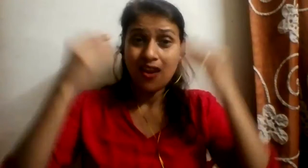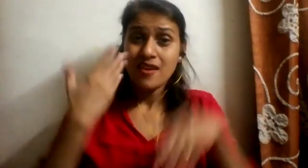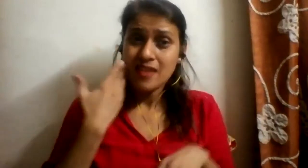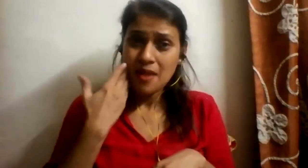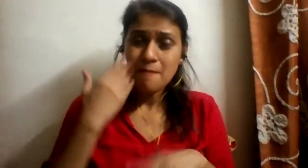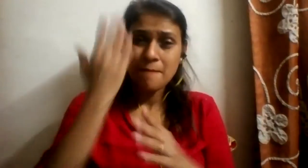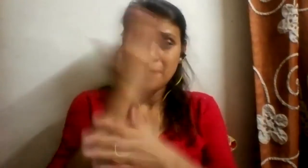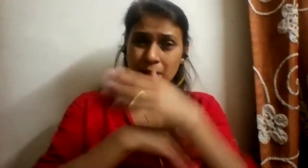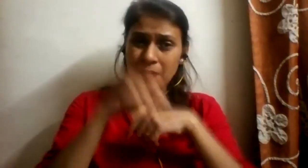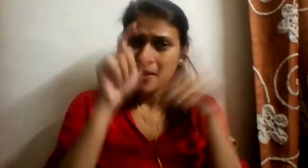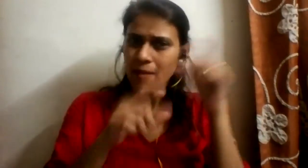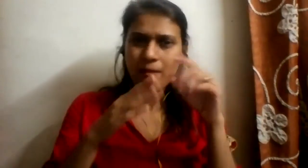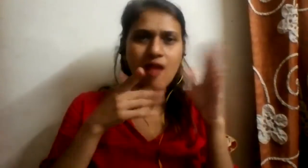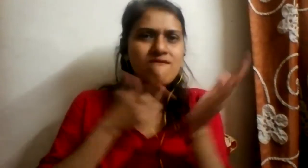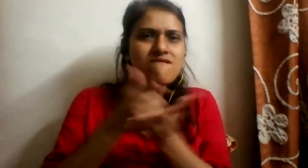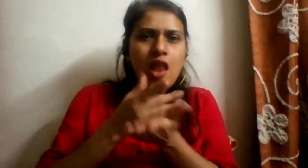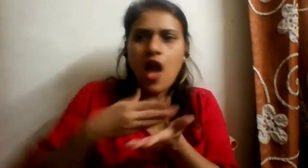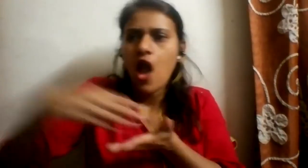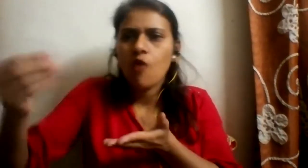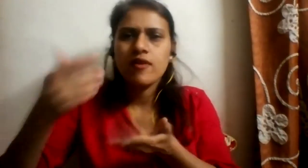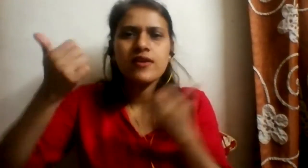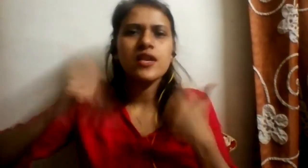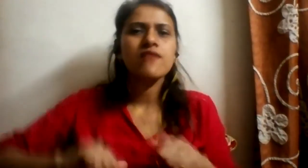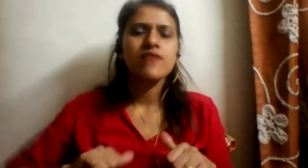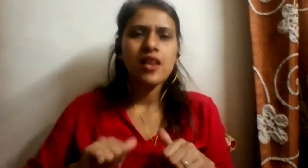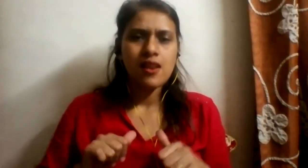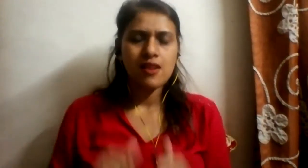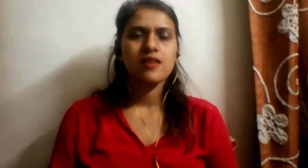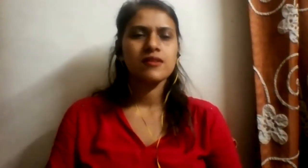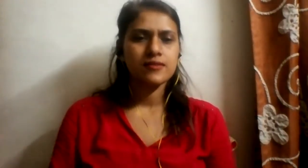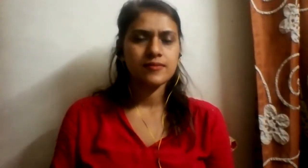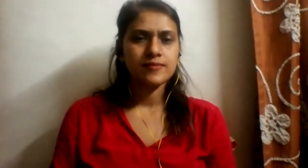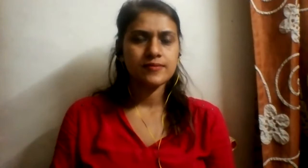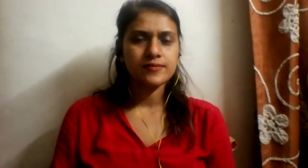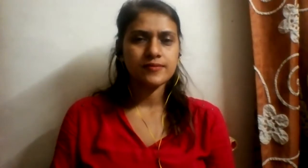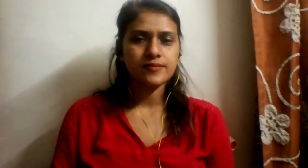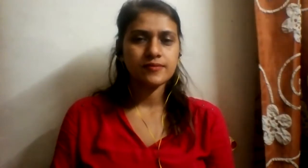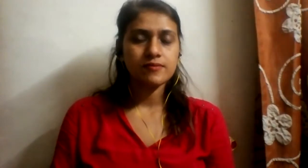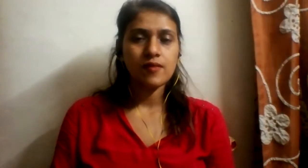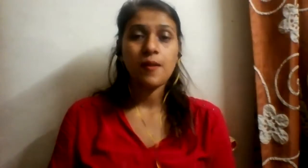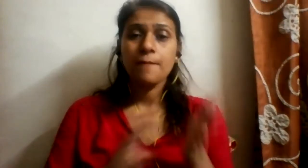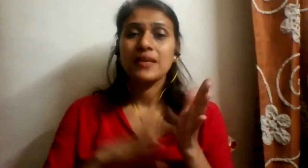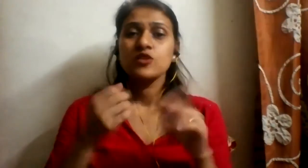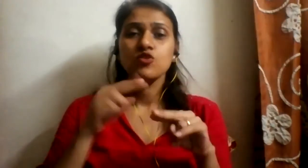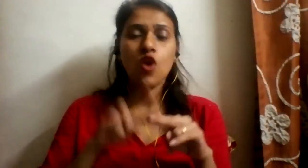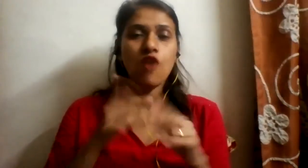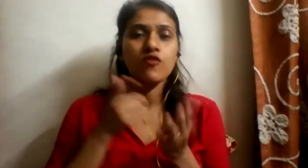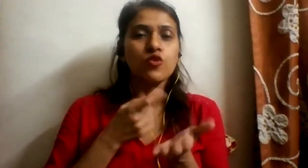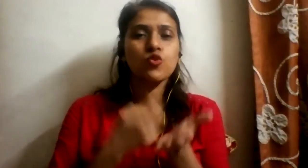come out of the villages to the nearest road. So how Ministry of Rural Development can include the needs of persons with